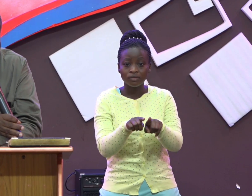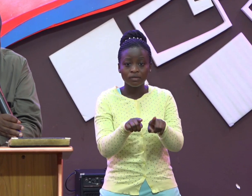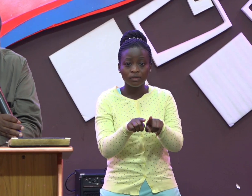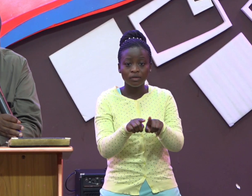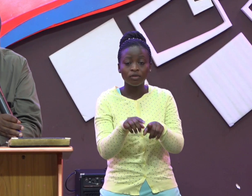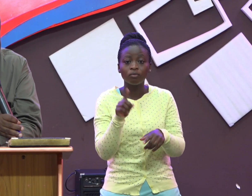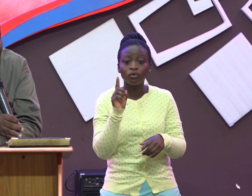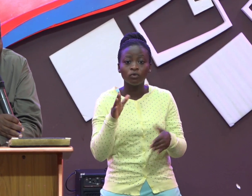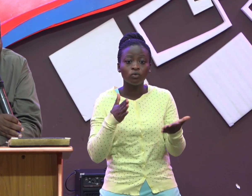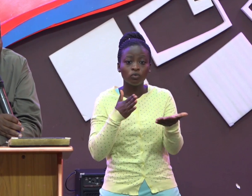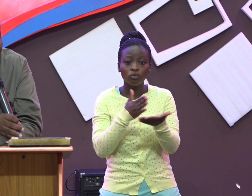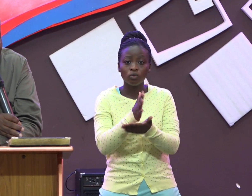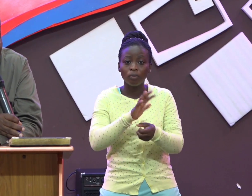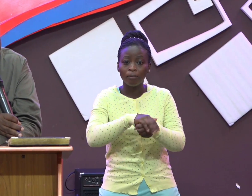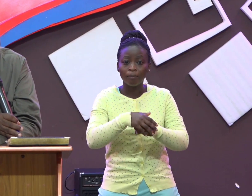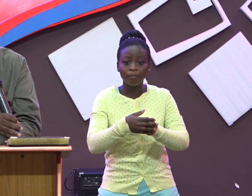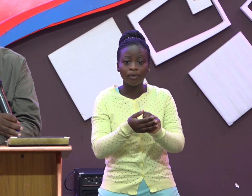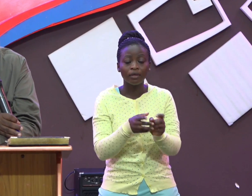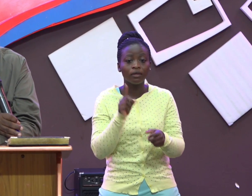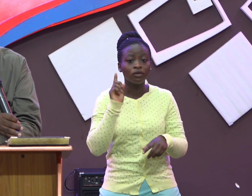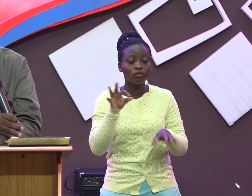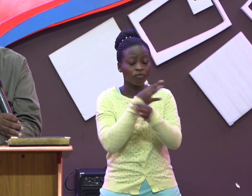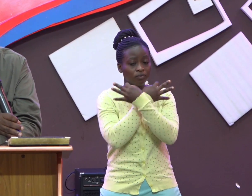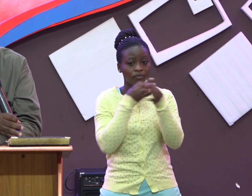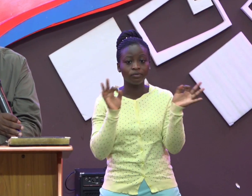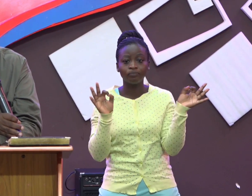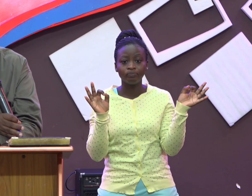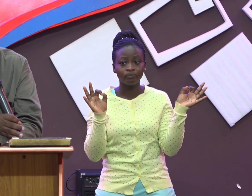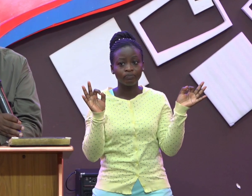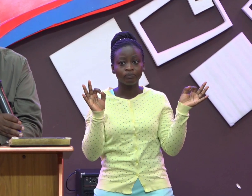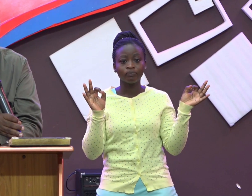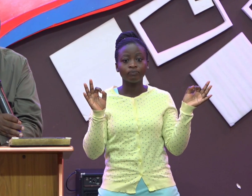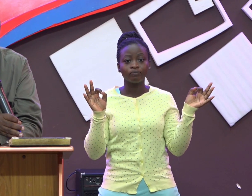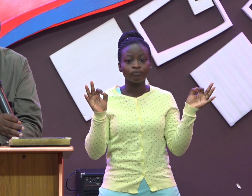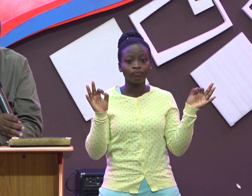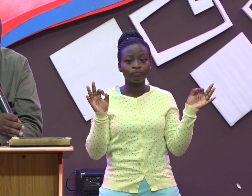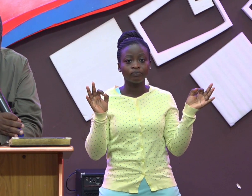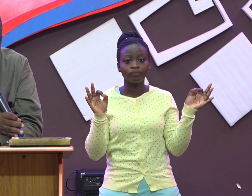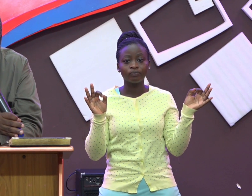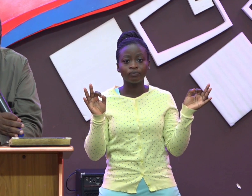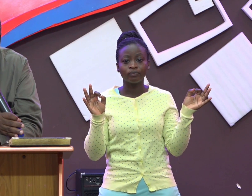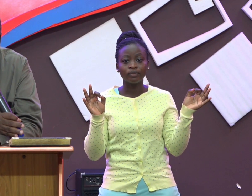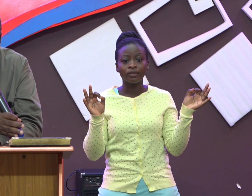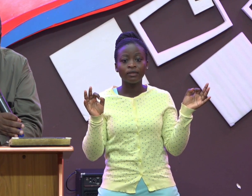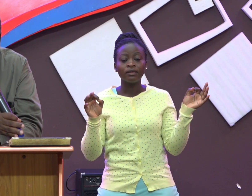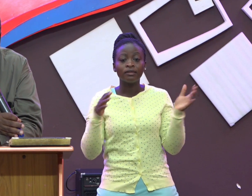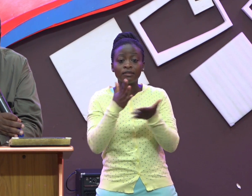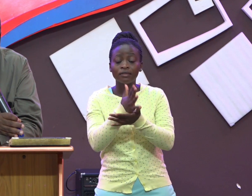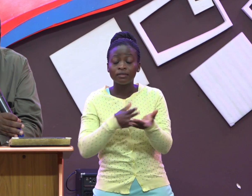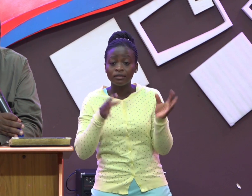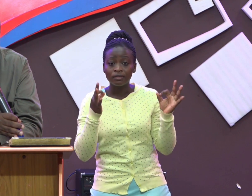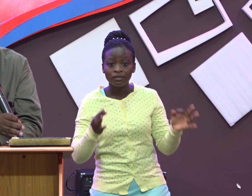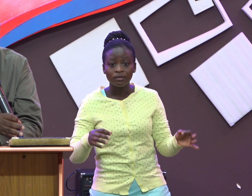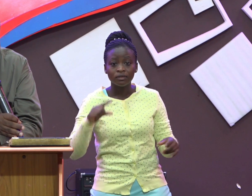will take you somewhere as well. Tekiba ky'amaanyi ekireeta enkyukakyuka. It's not something very great that brings a change. Kibeera kitono nnyo. It's something